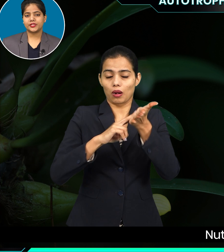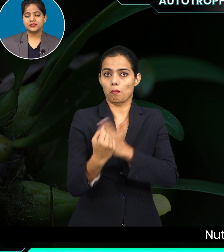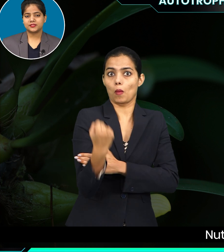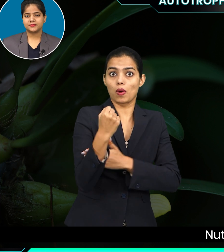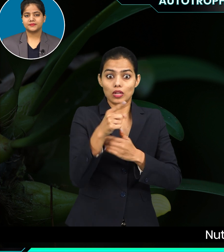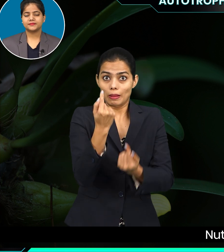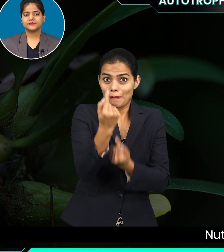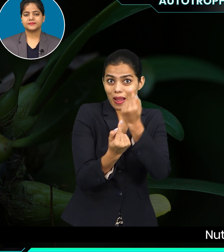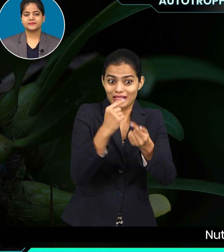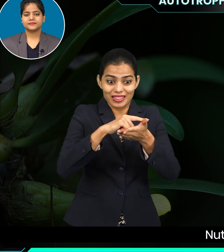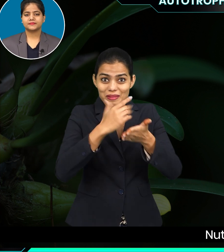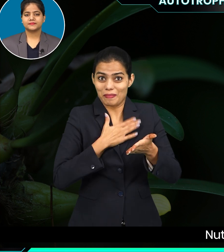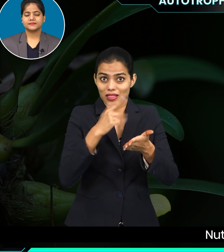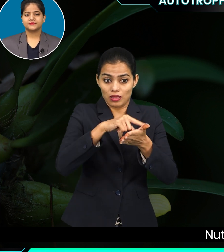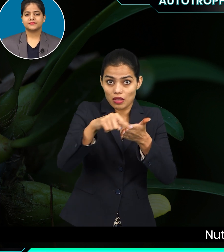nutrient,